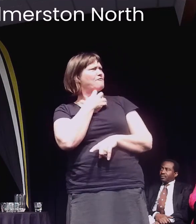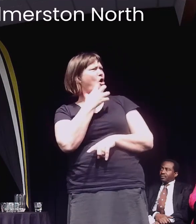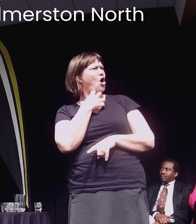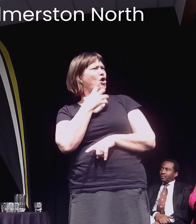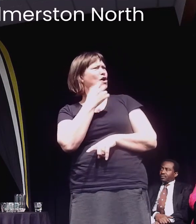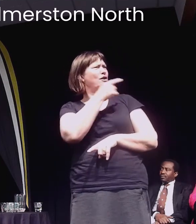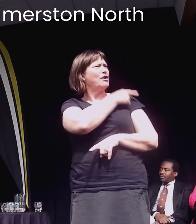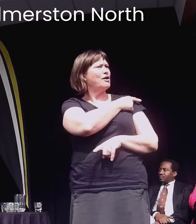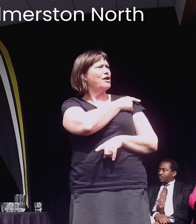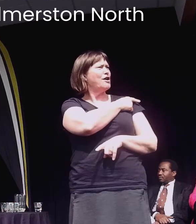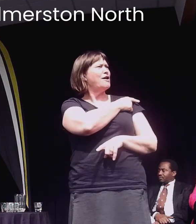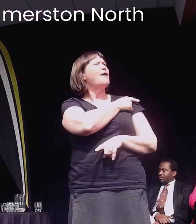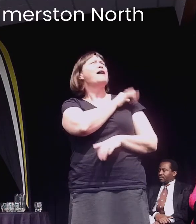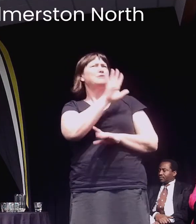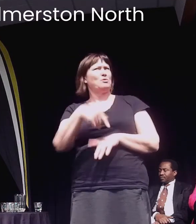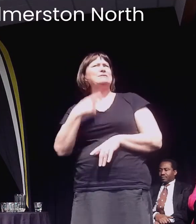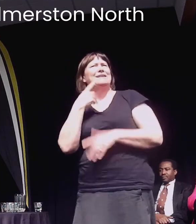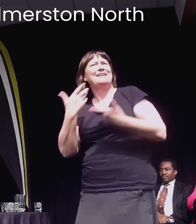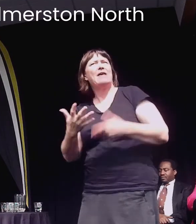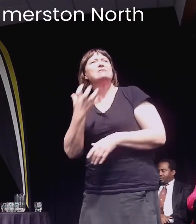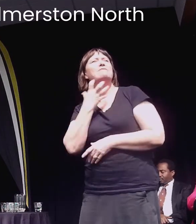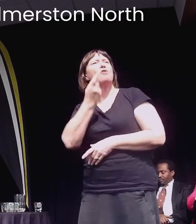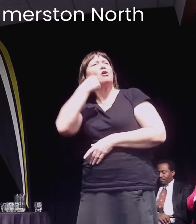a frog in your throat. Thank you.